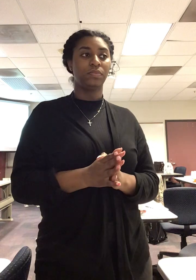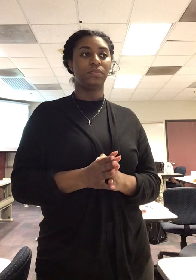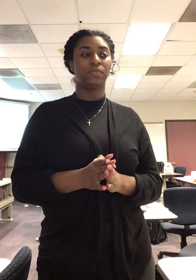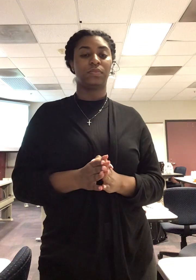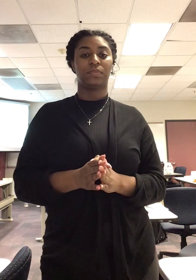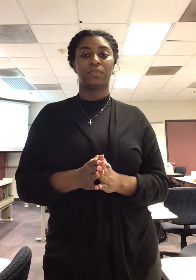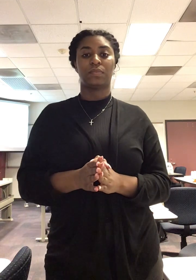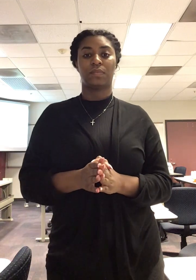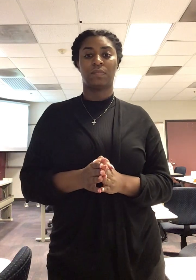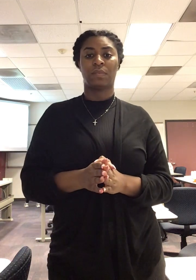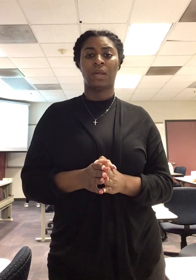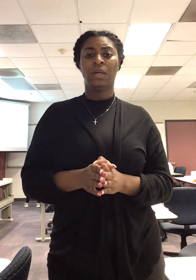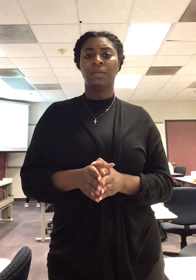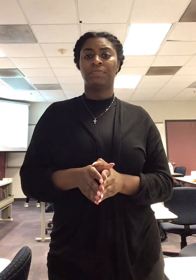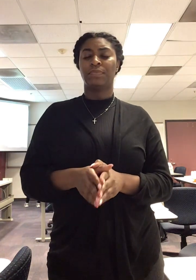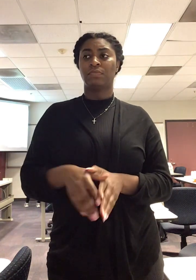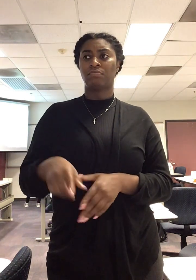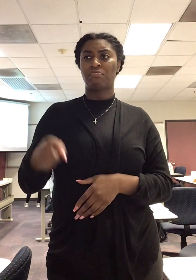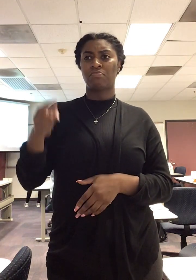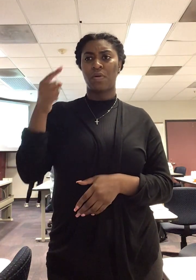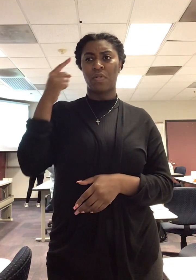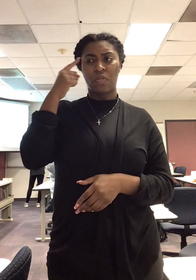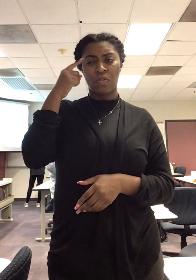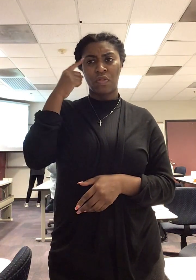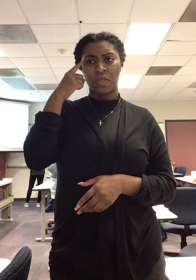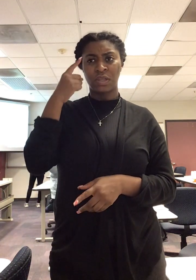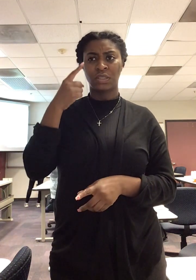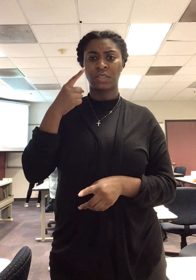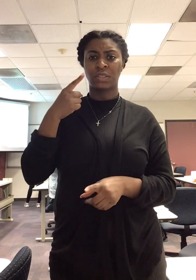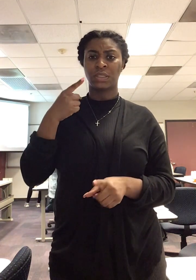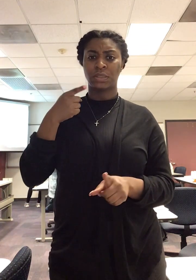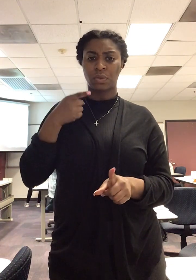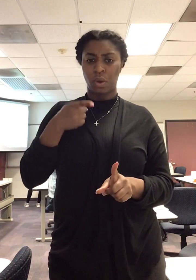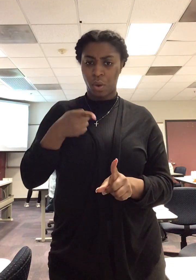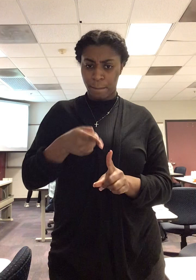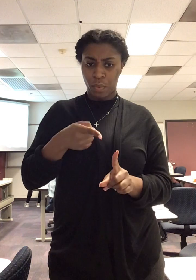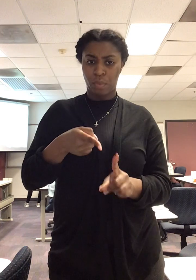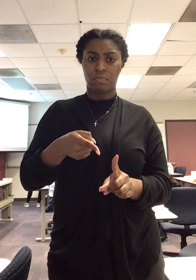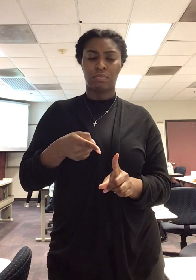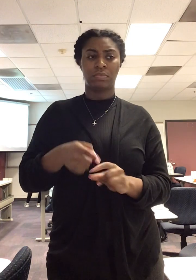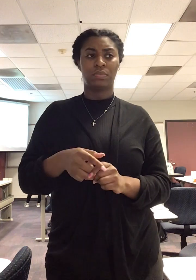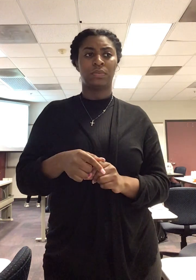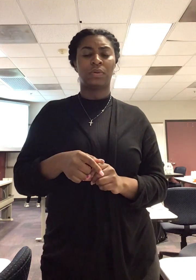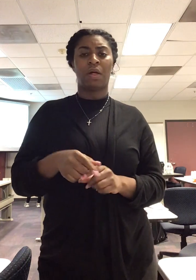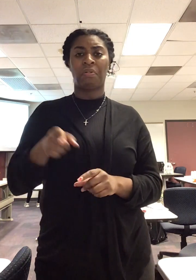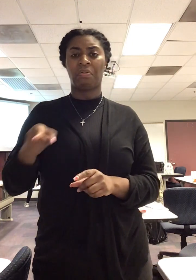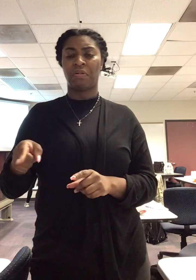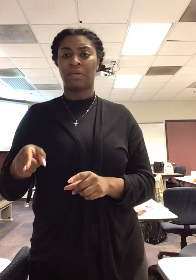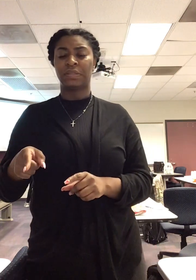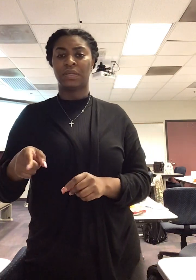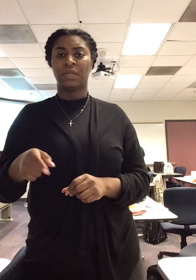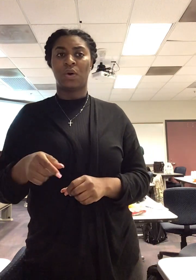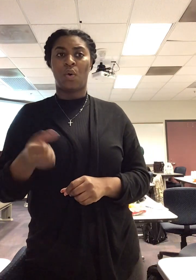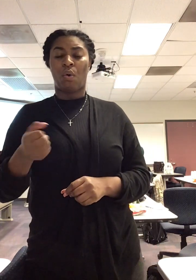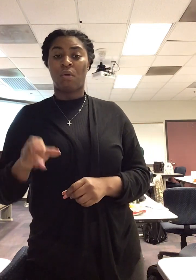Do you think this is very accurate? Or is it hard for us to know? It's hard for us to know. We're going to have more